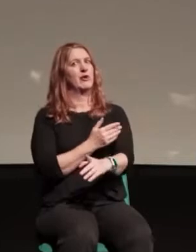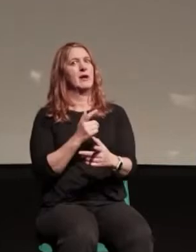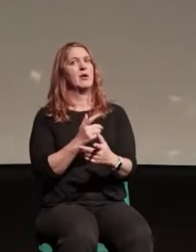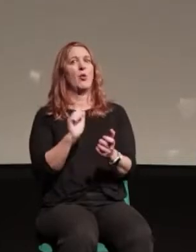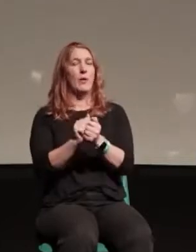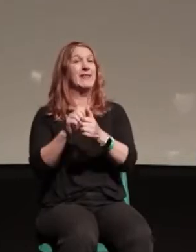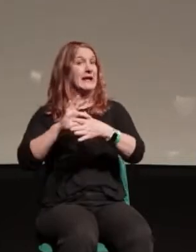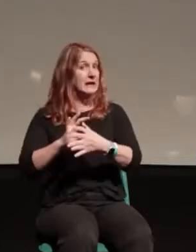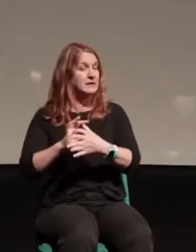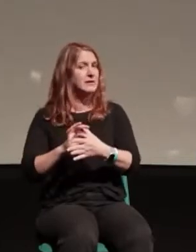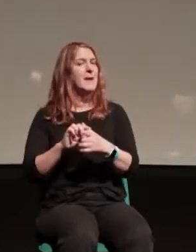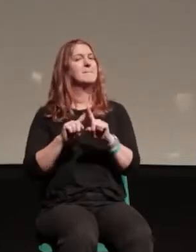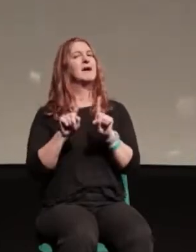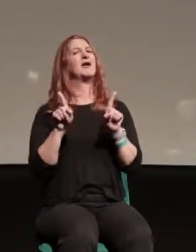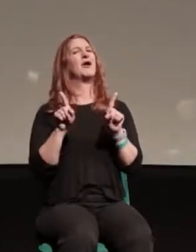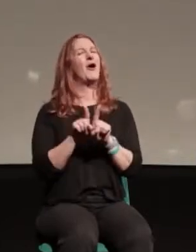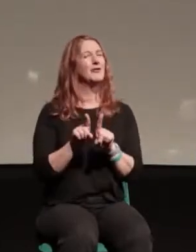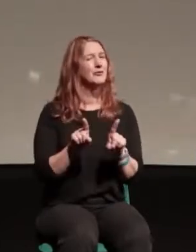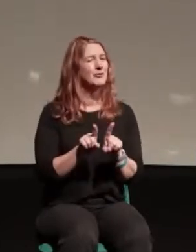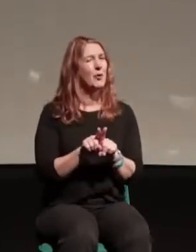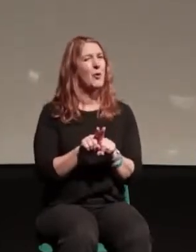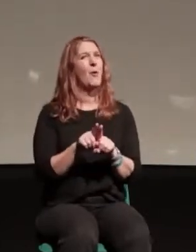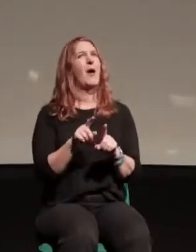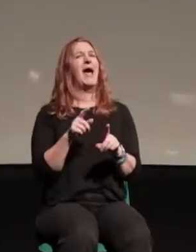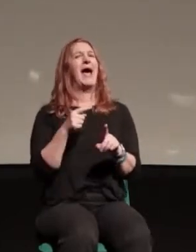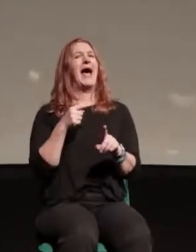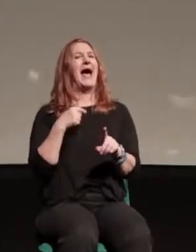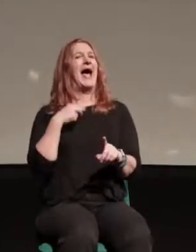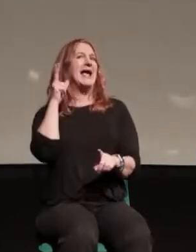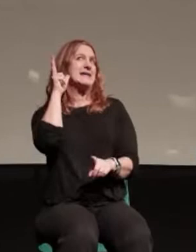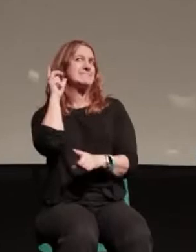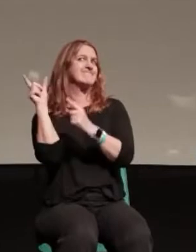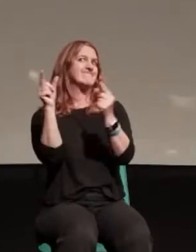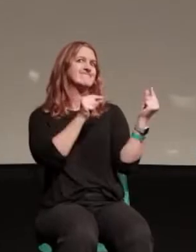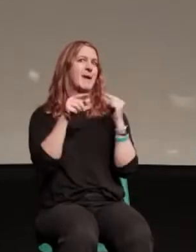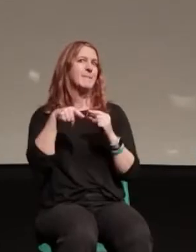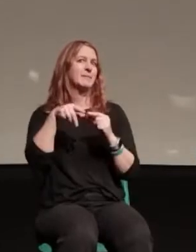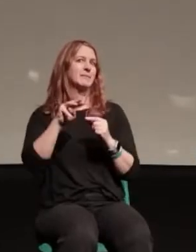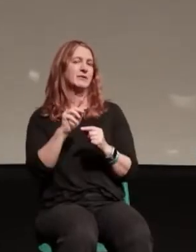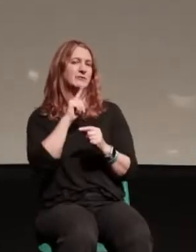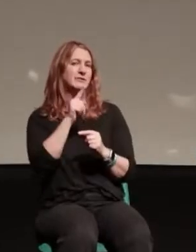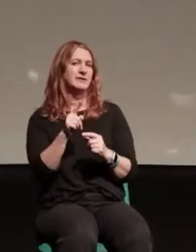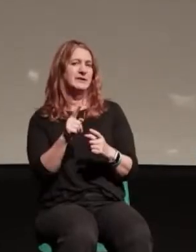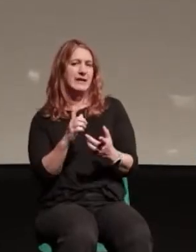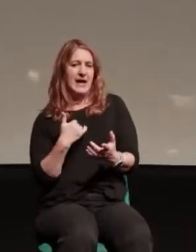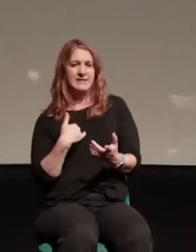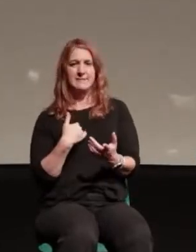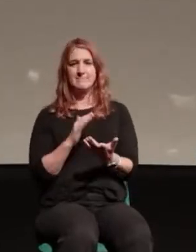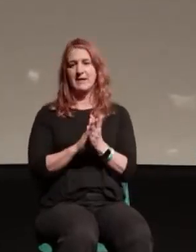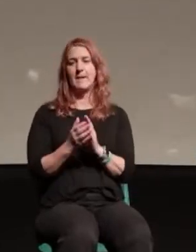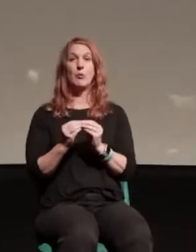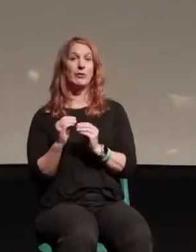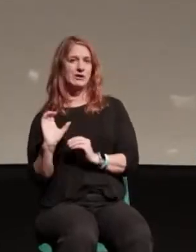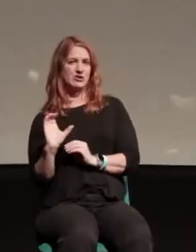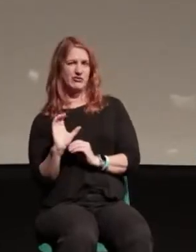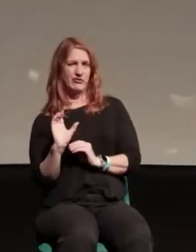content, but there's also this other sense that I hear among filmmakers that public media has actually gotten a lot more conservative